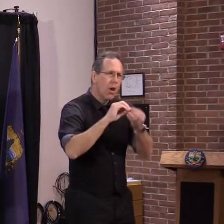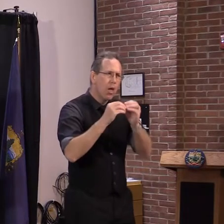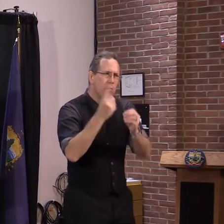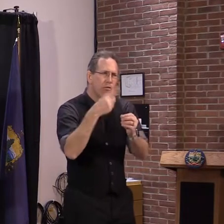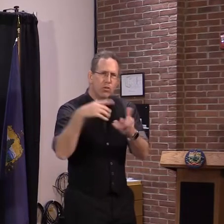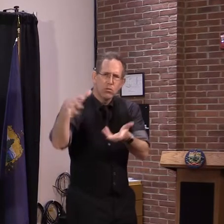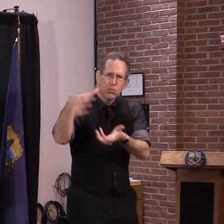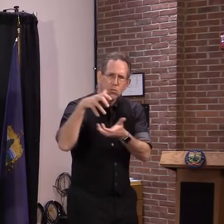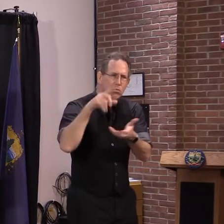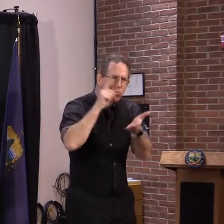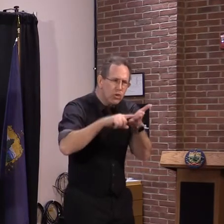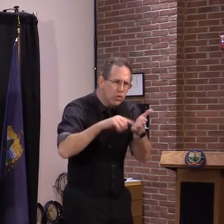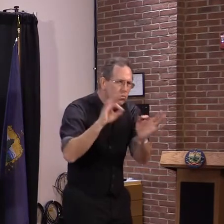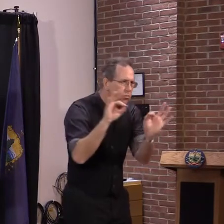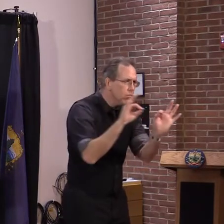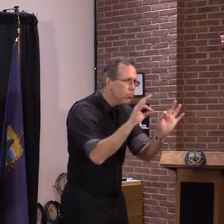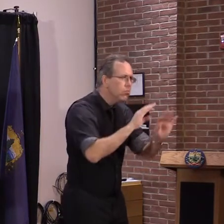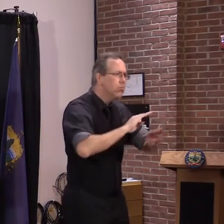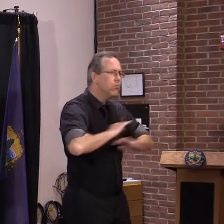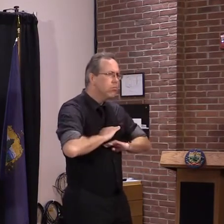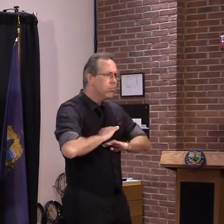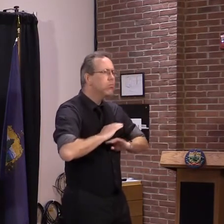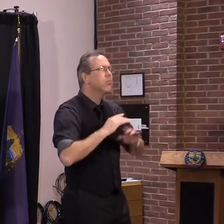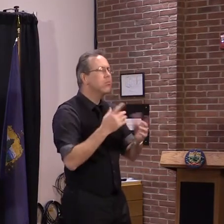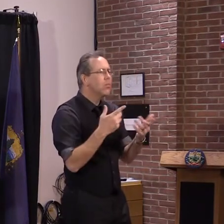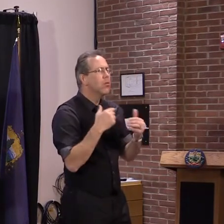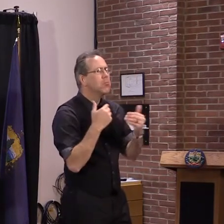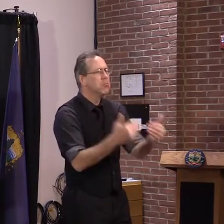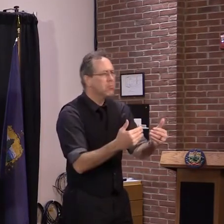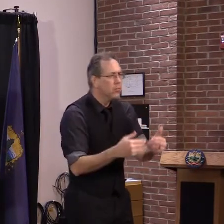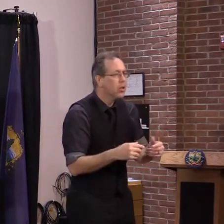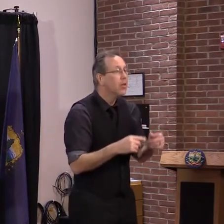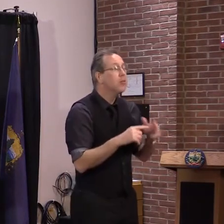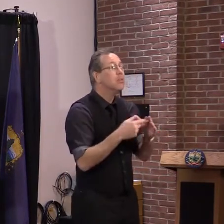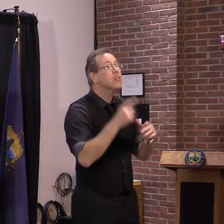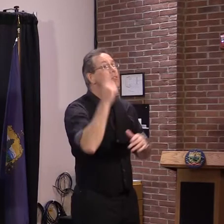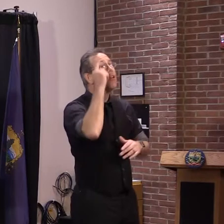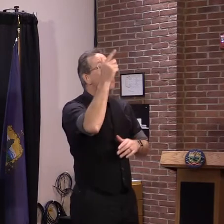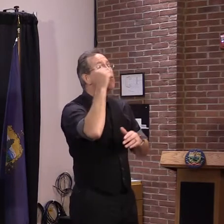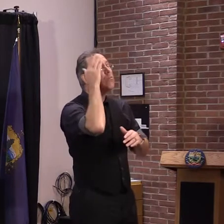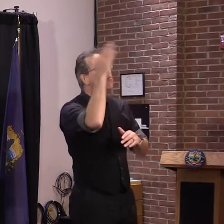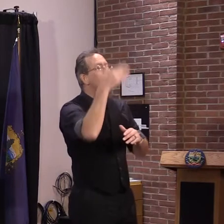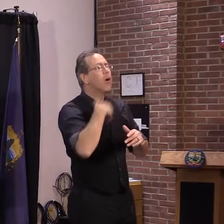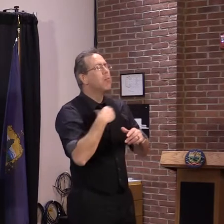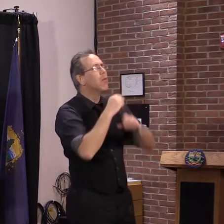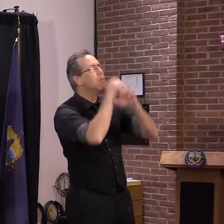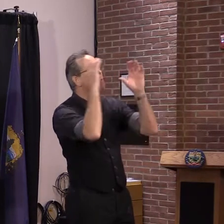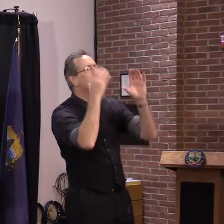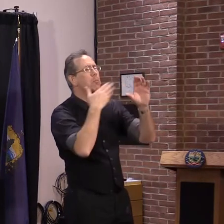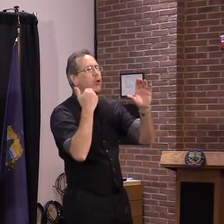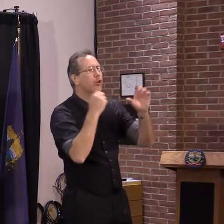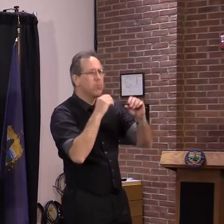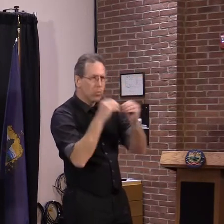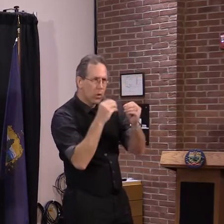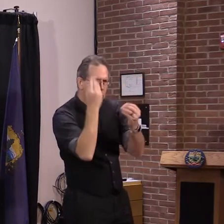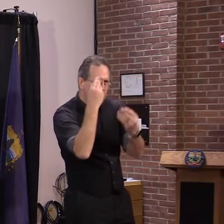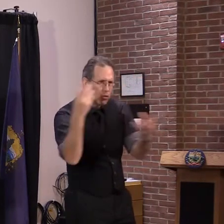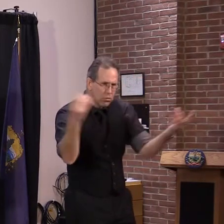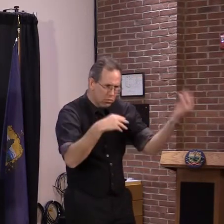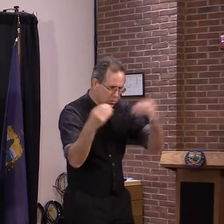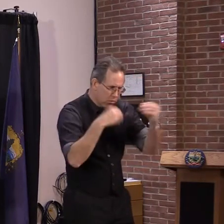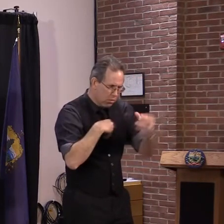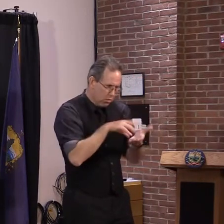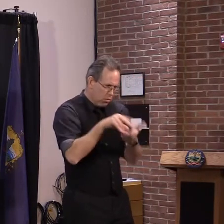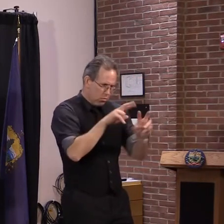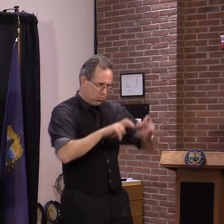immunity. It means we will have a much better picture of the vaccine's effectiveness and will be able to recommend the